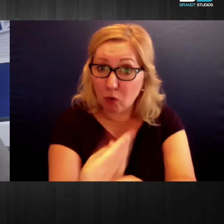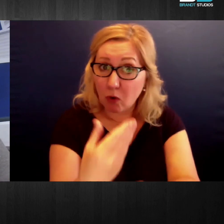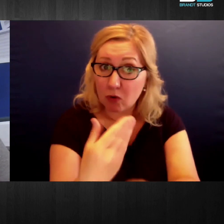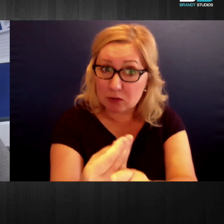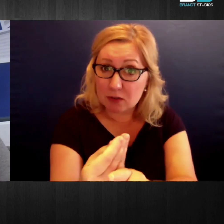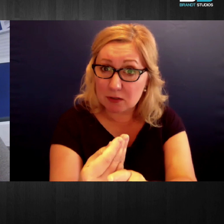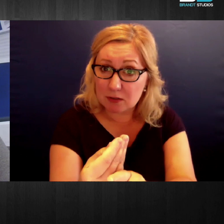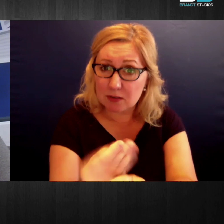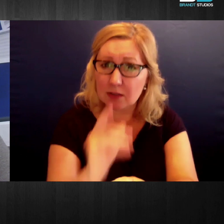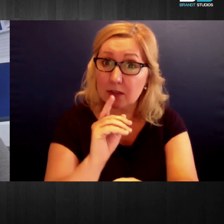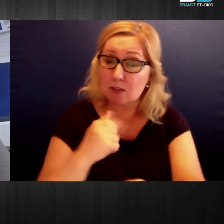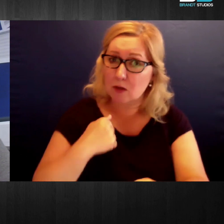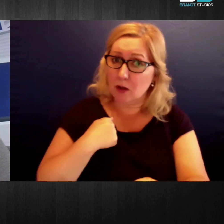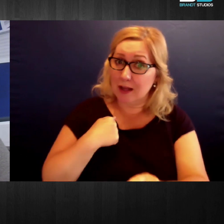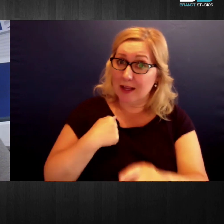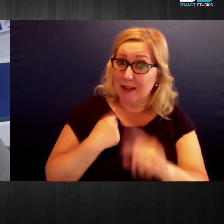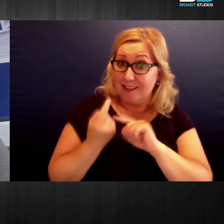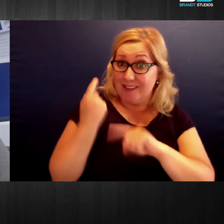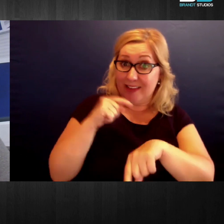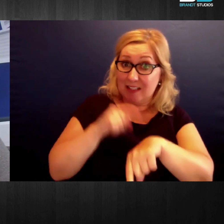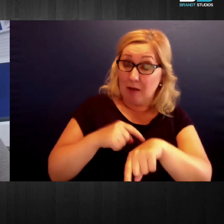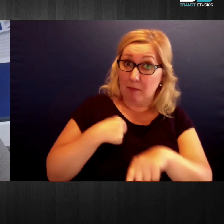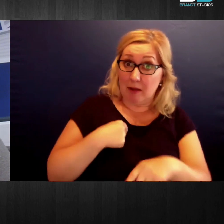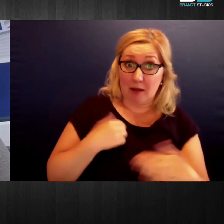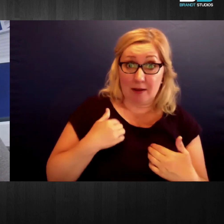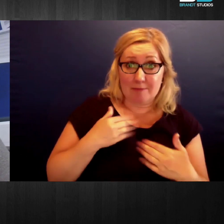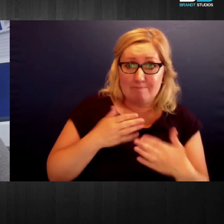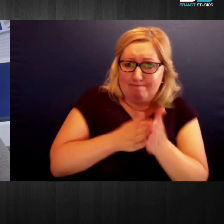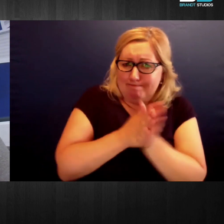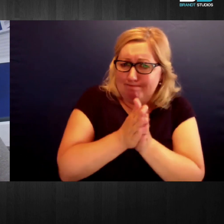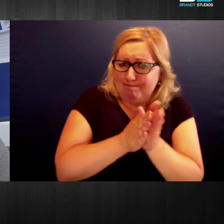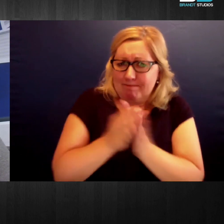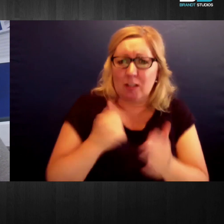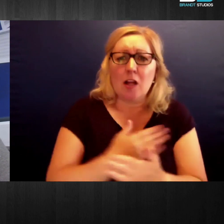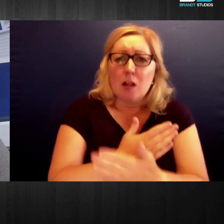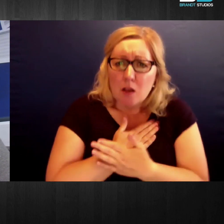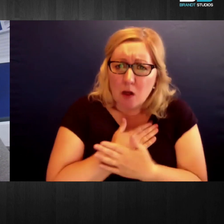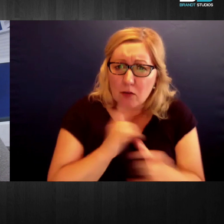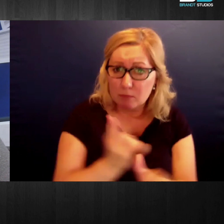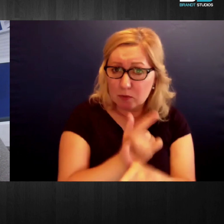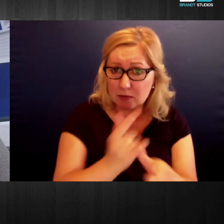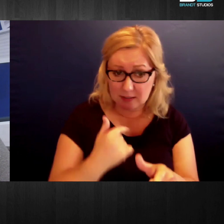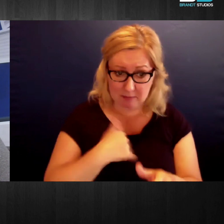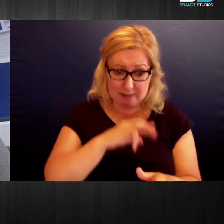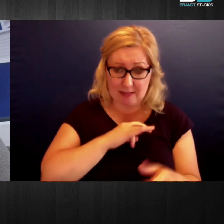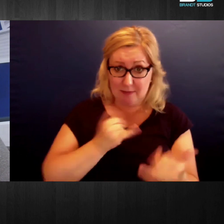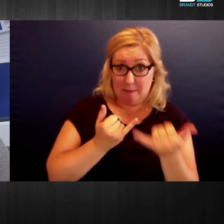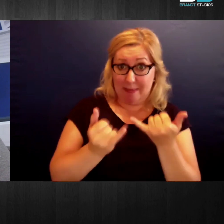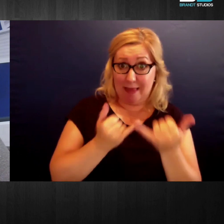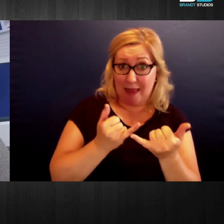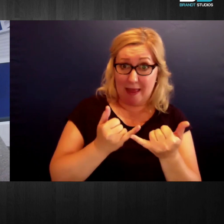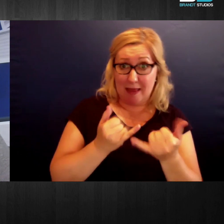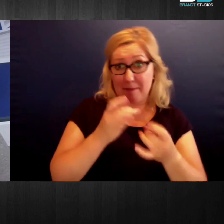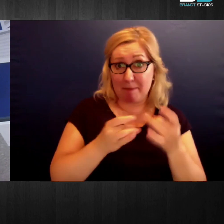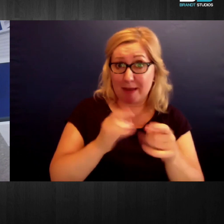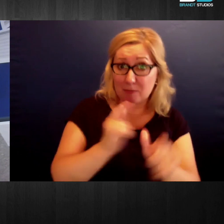was playing music all my life up to that point, but I didn't really know a whole lot about music technology.